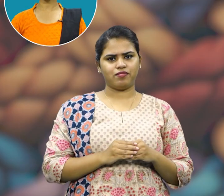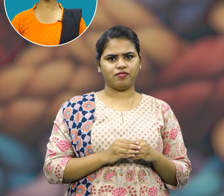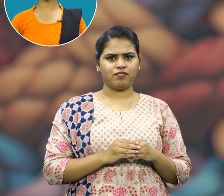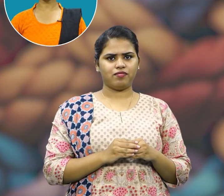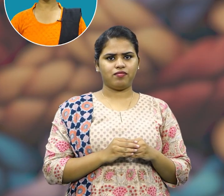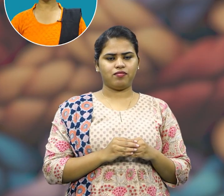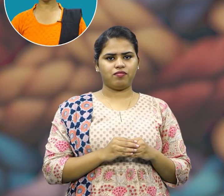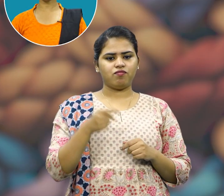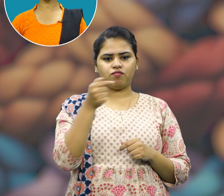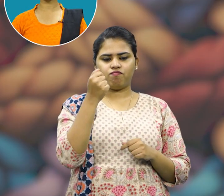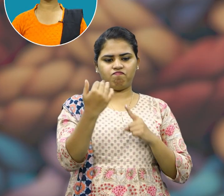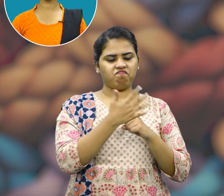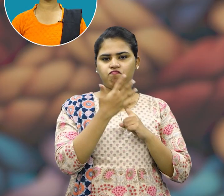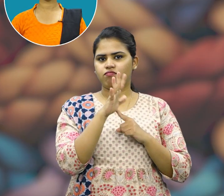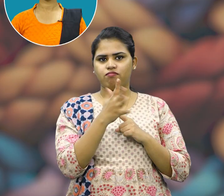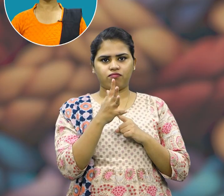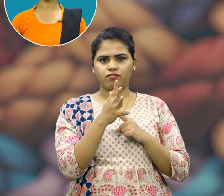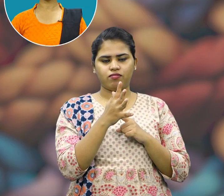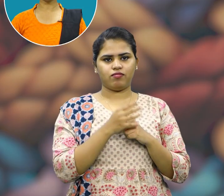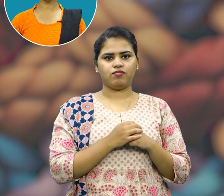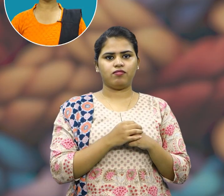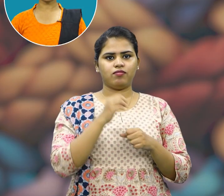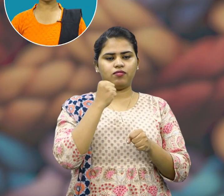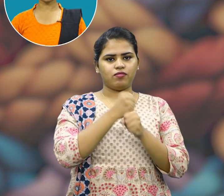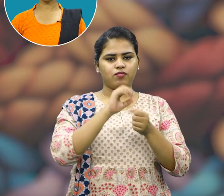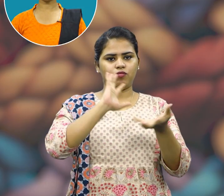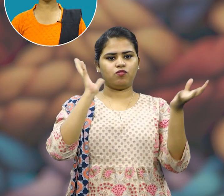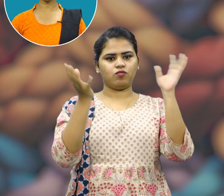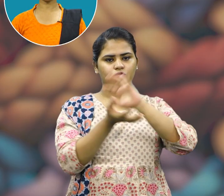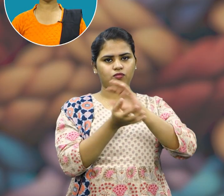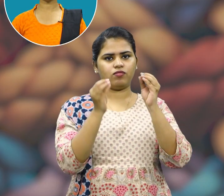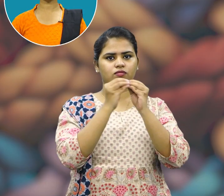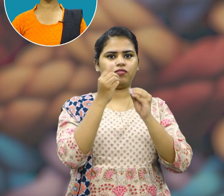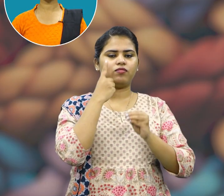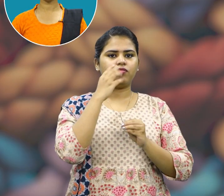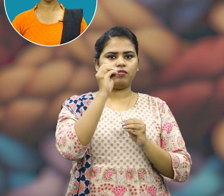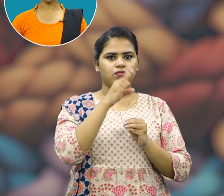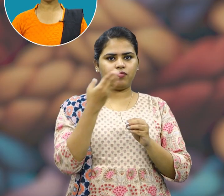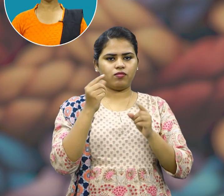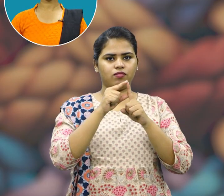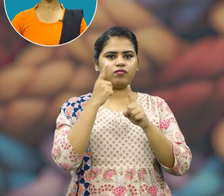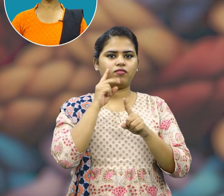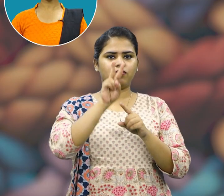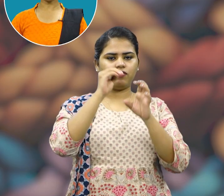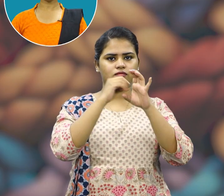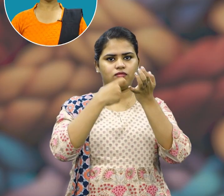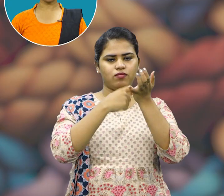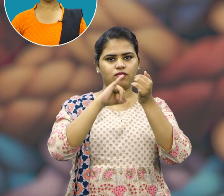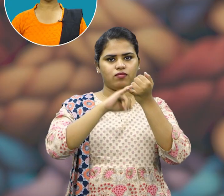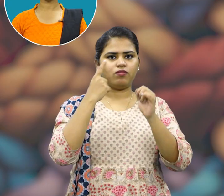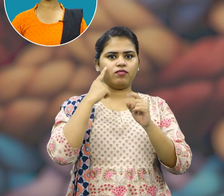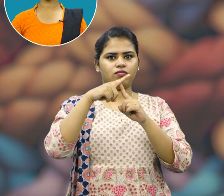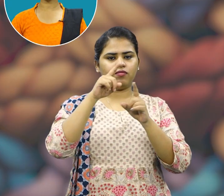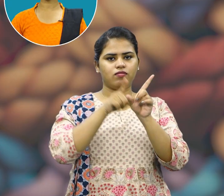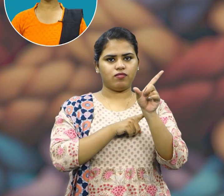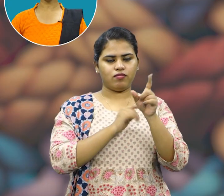without negative side effects on global biodiversity, and on the other